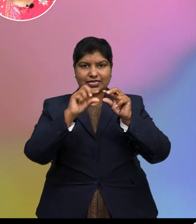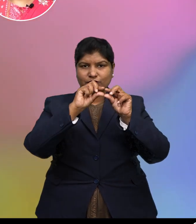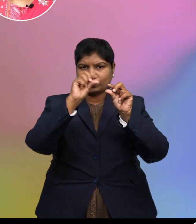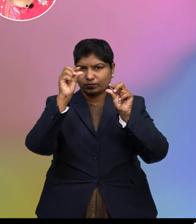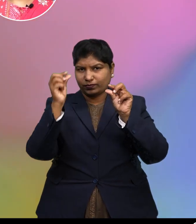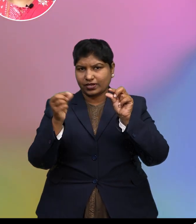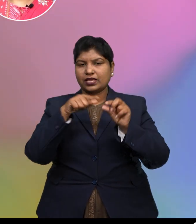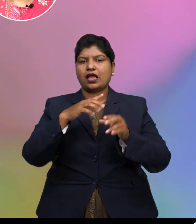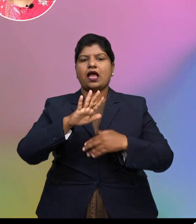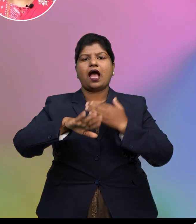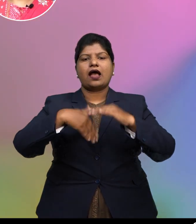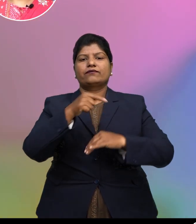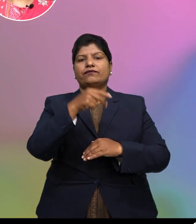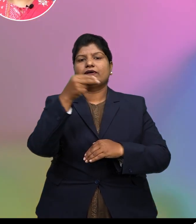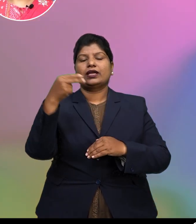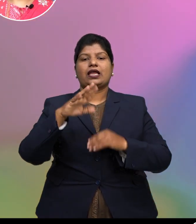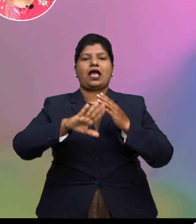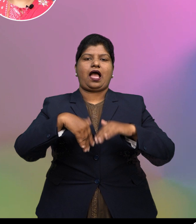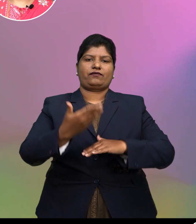called afterbirth.